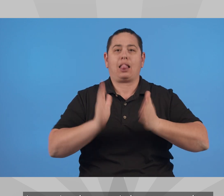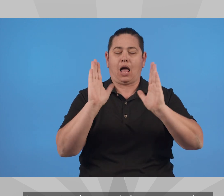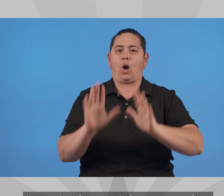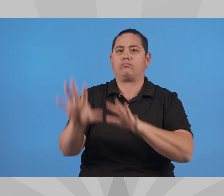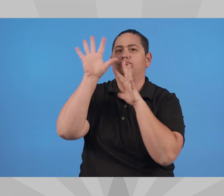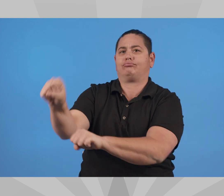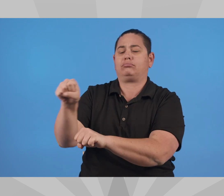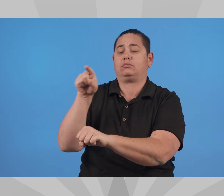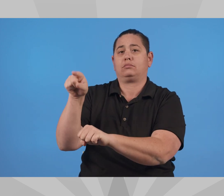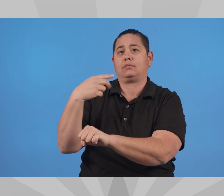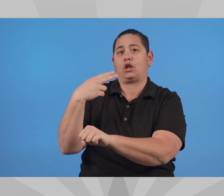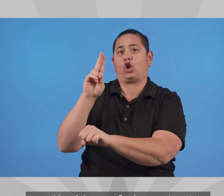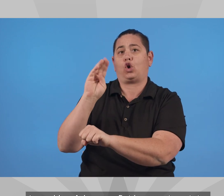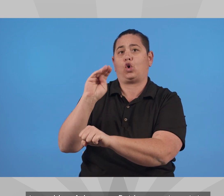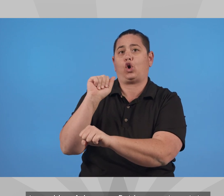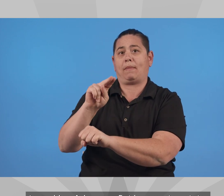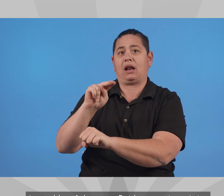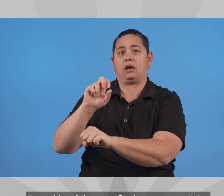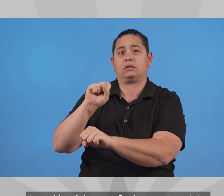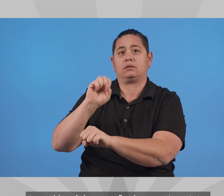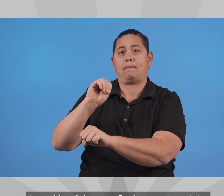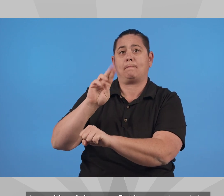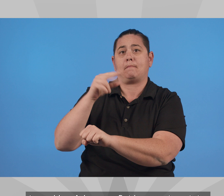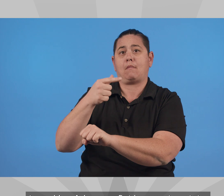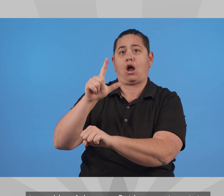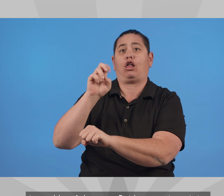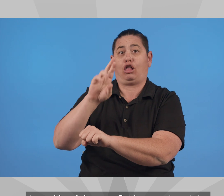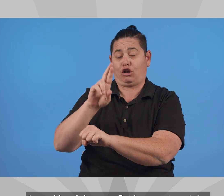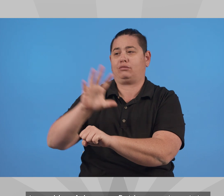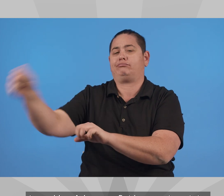smugglers, to making Arizona a flat income tax state.